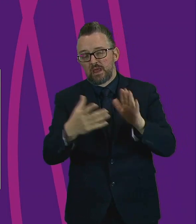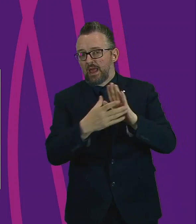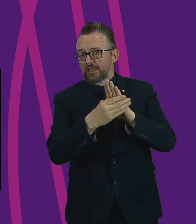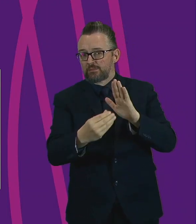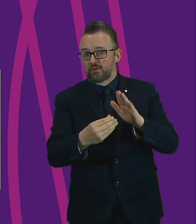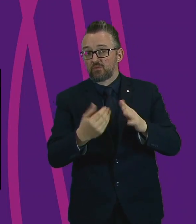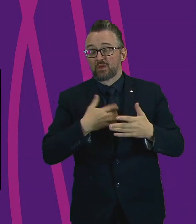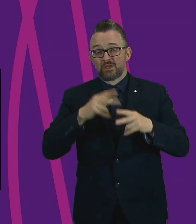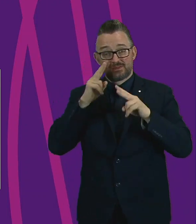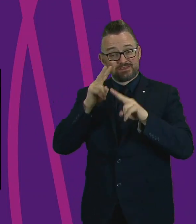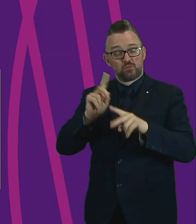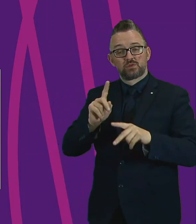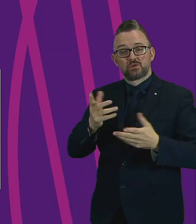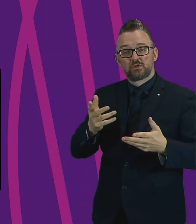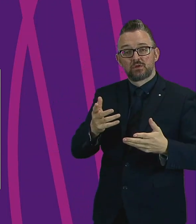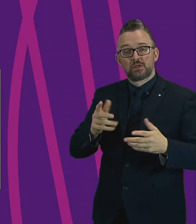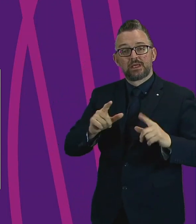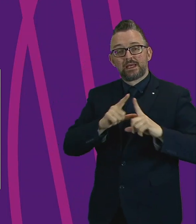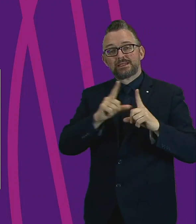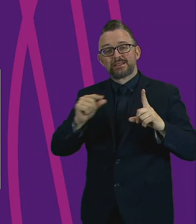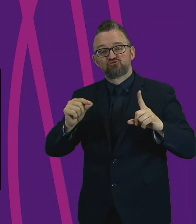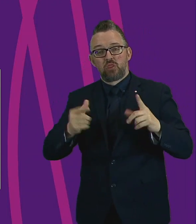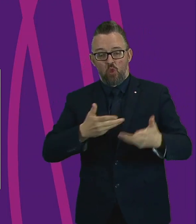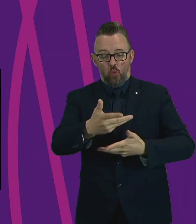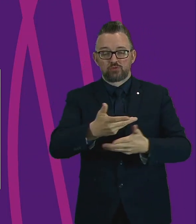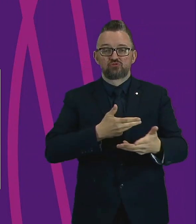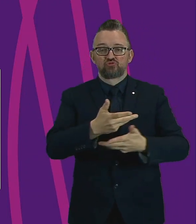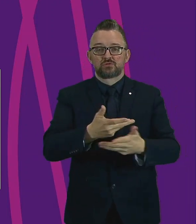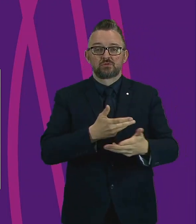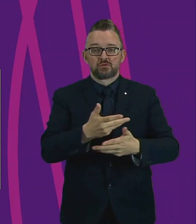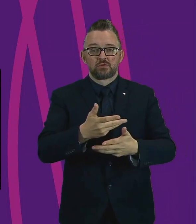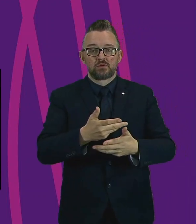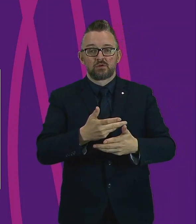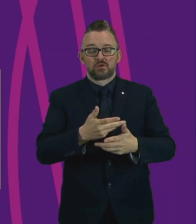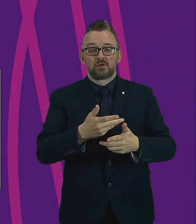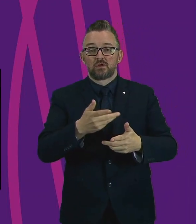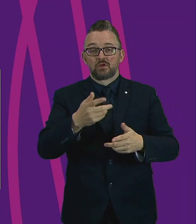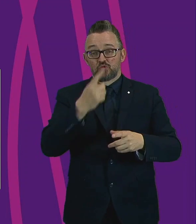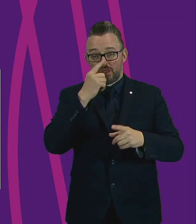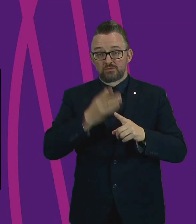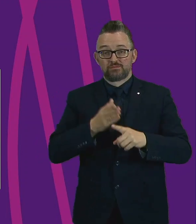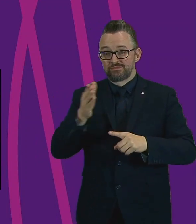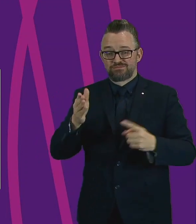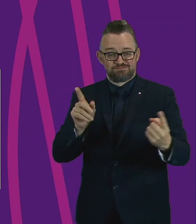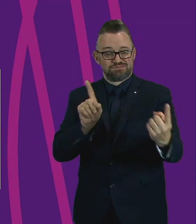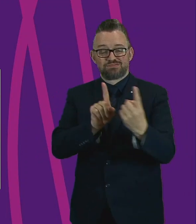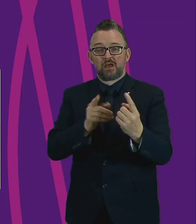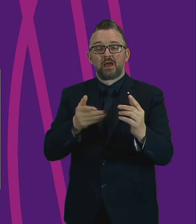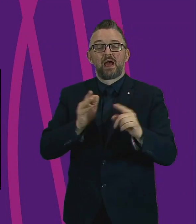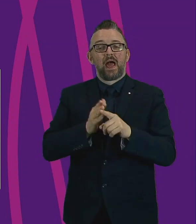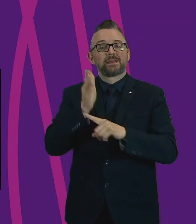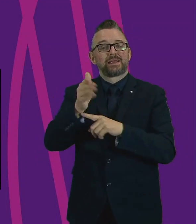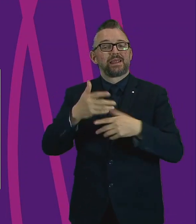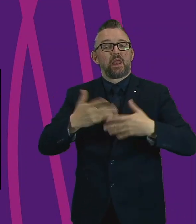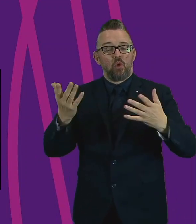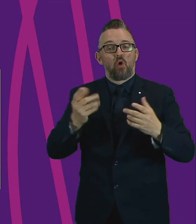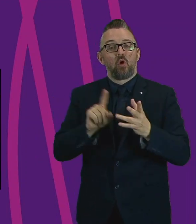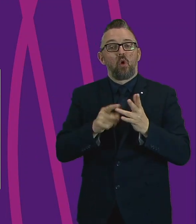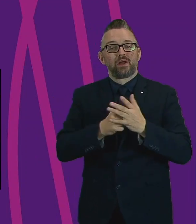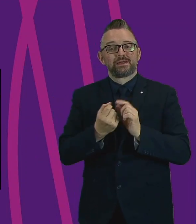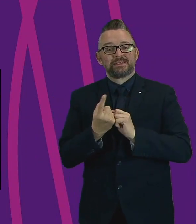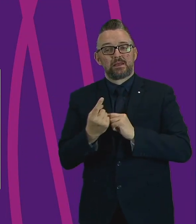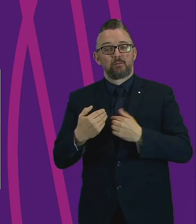have seen the rapid adoption of digital consultations, such as Attend Anywhere and Near Me. This has meant that many patients